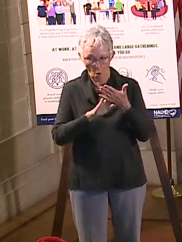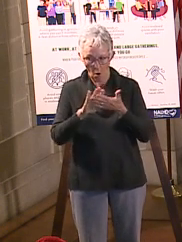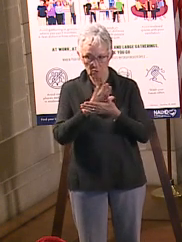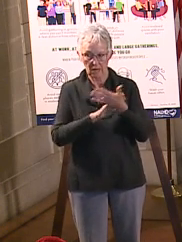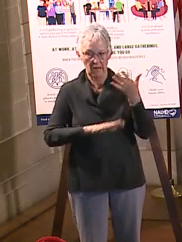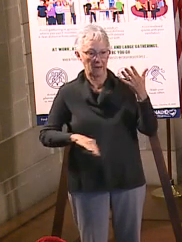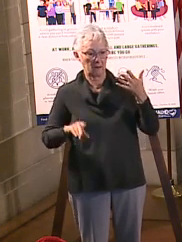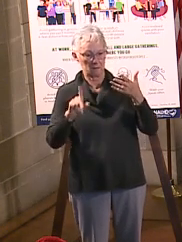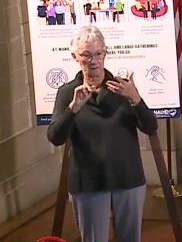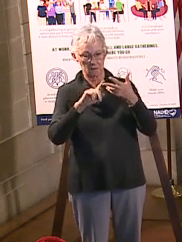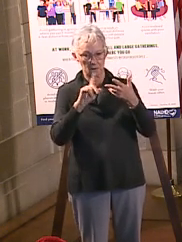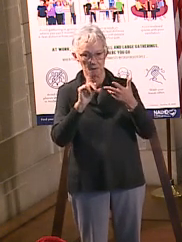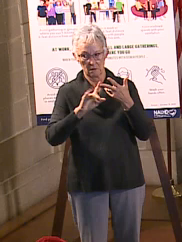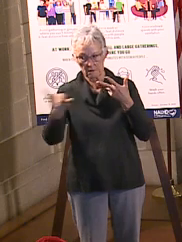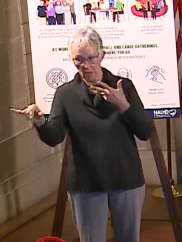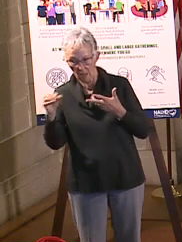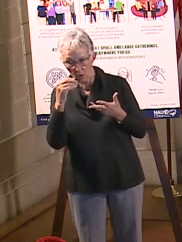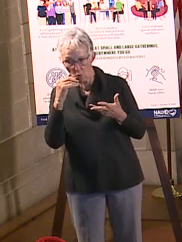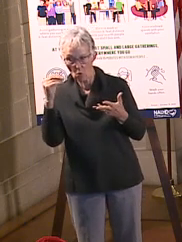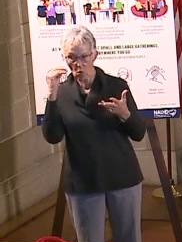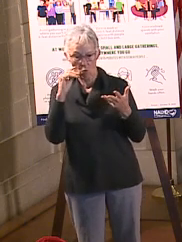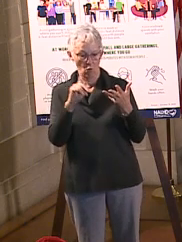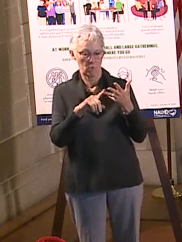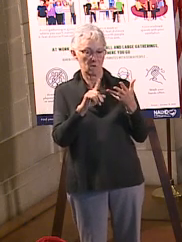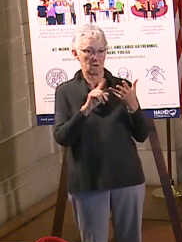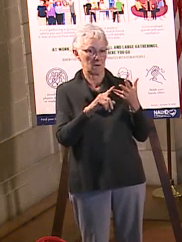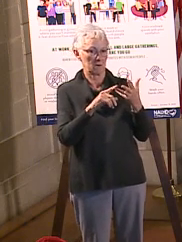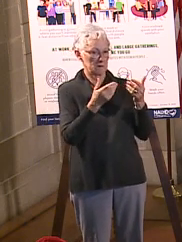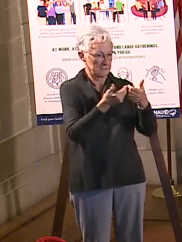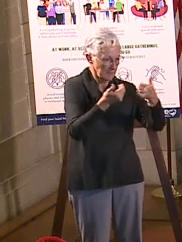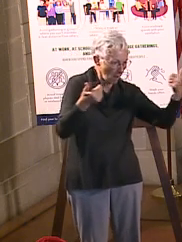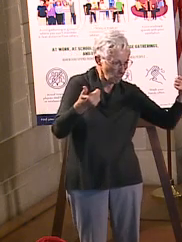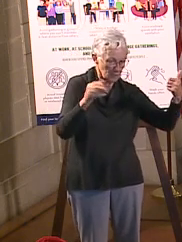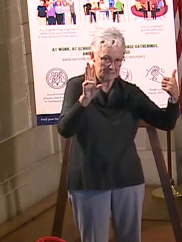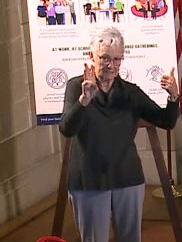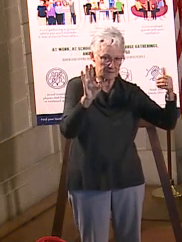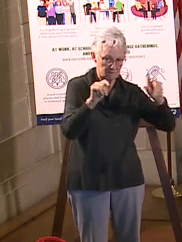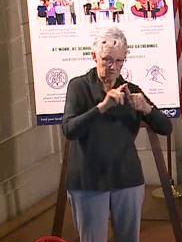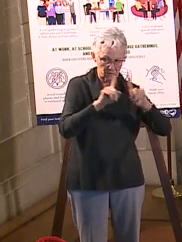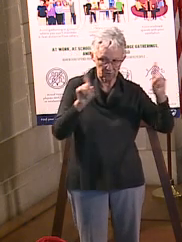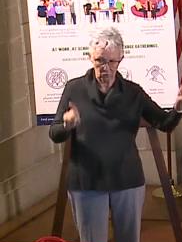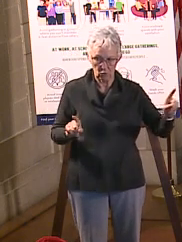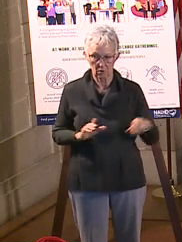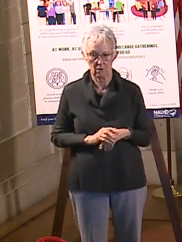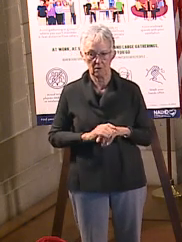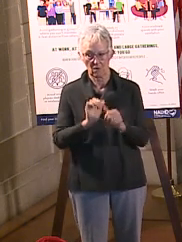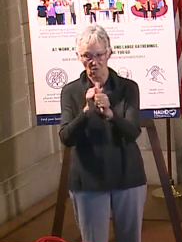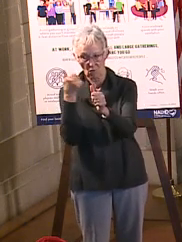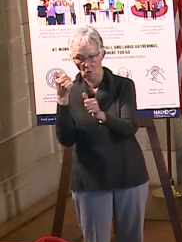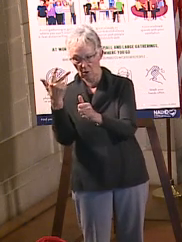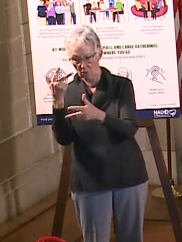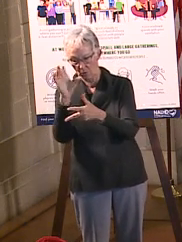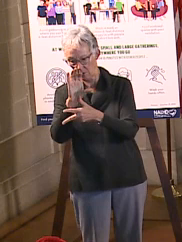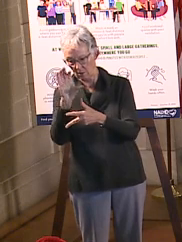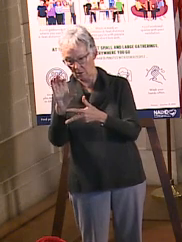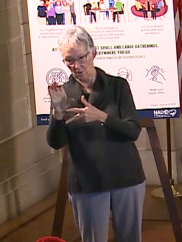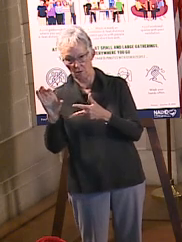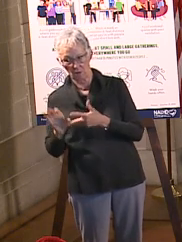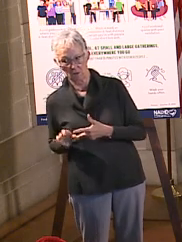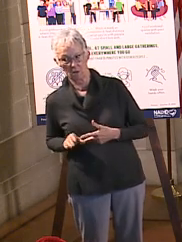when you're sick, that you're keeping that 6 foot of distance between you and other people. You're avoiding the 3 C's. When you go shopping, go by